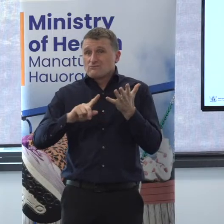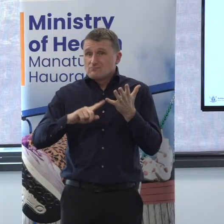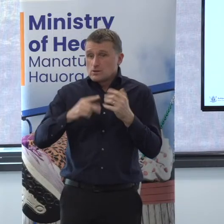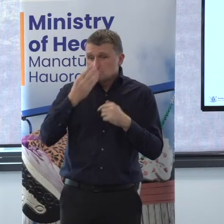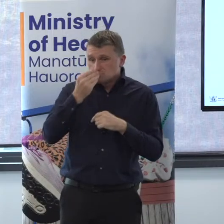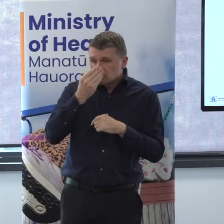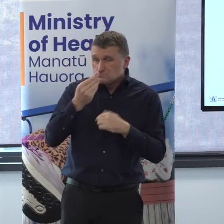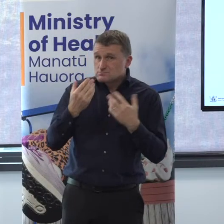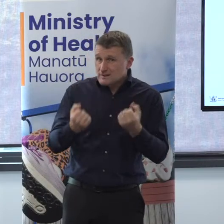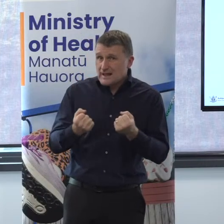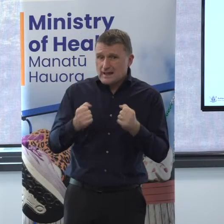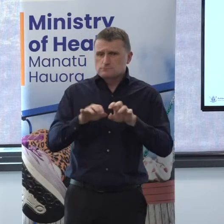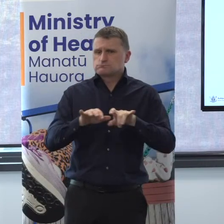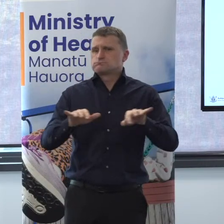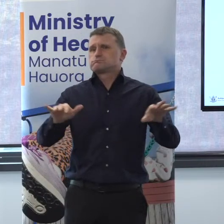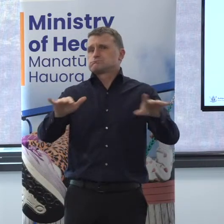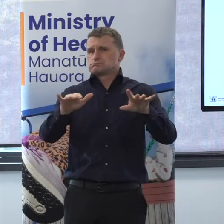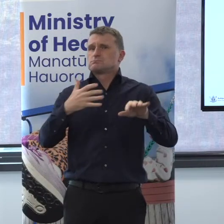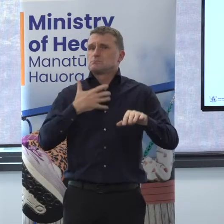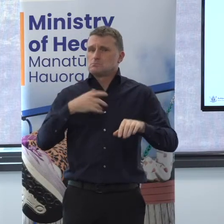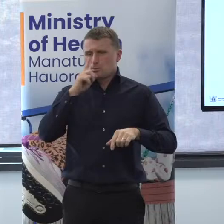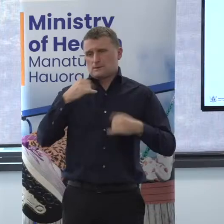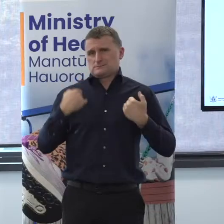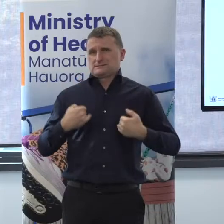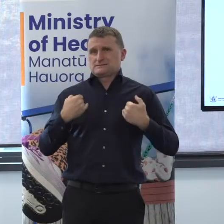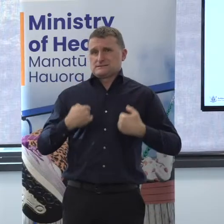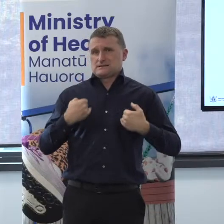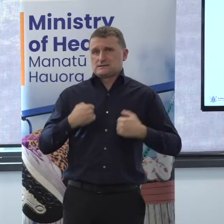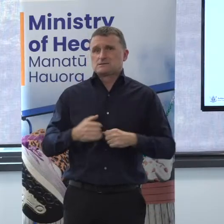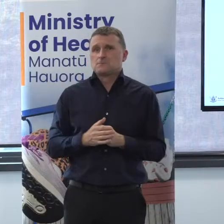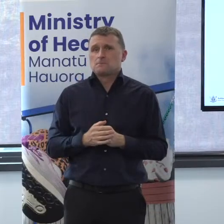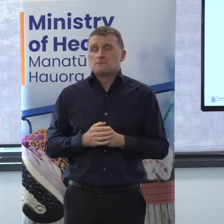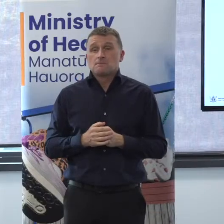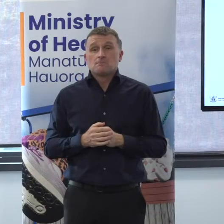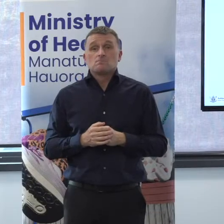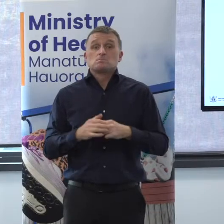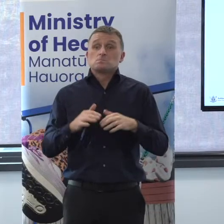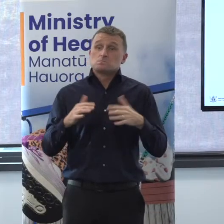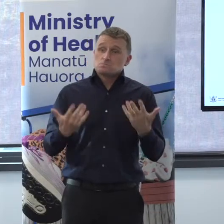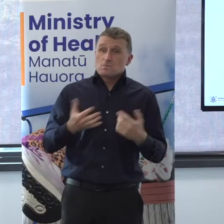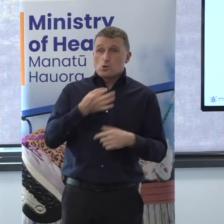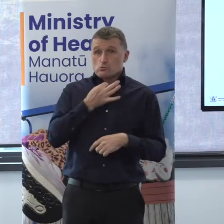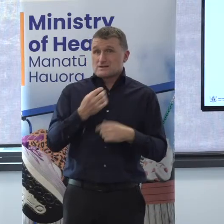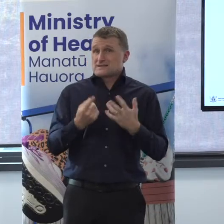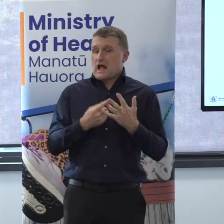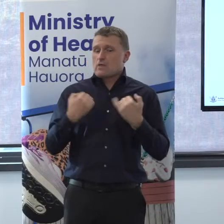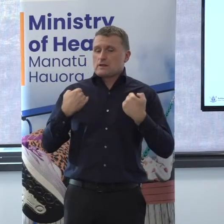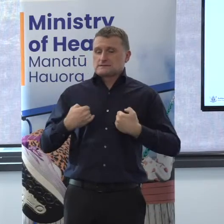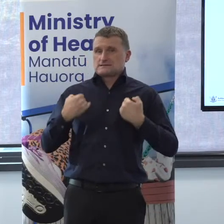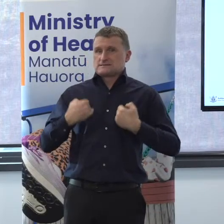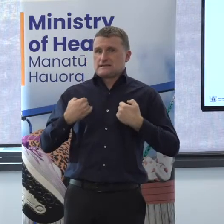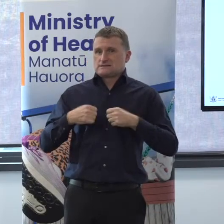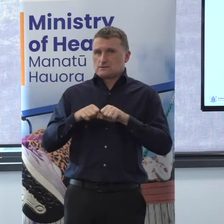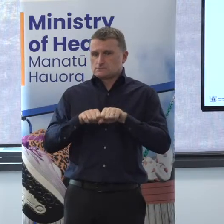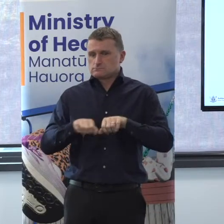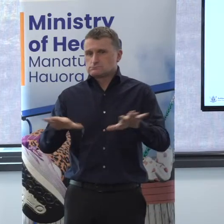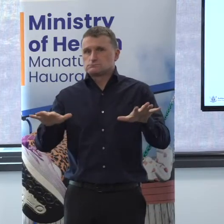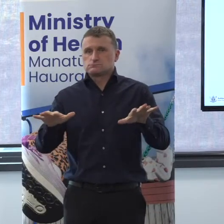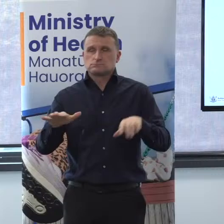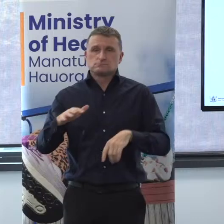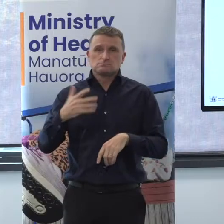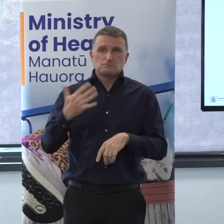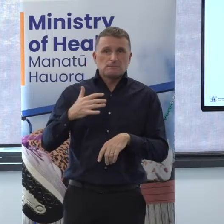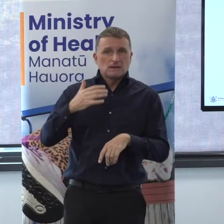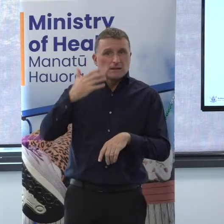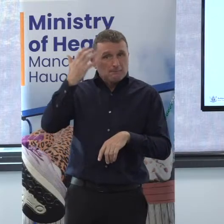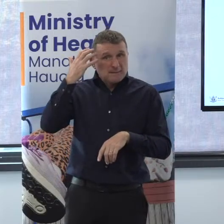system. And in addition, of course, there is always the risk of other diseases occurring, particularly, say, measles and whooping cough,